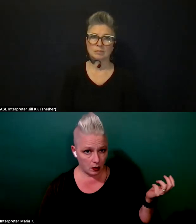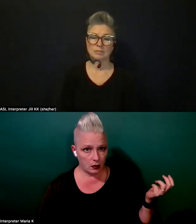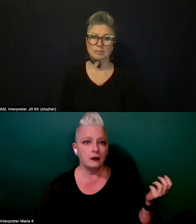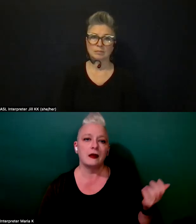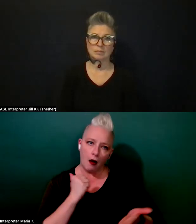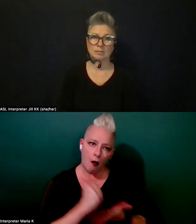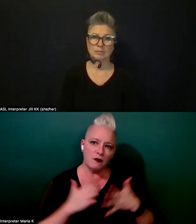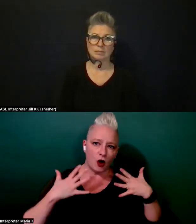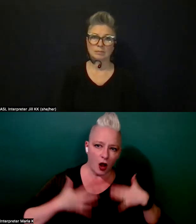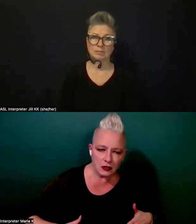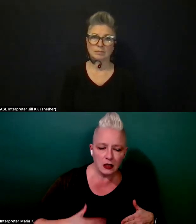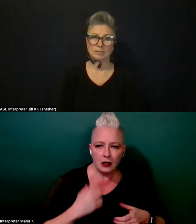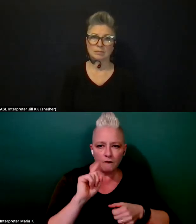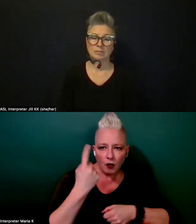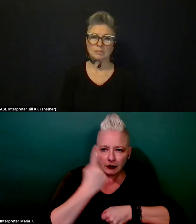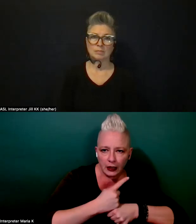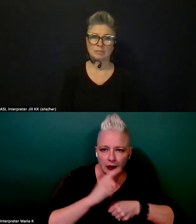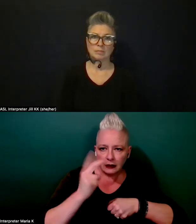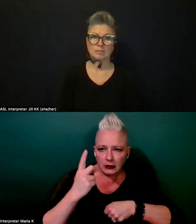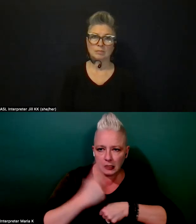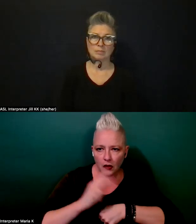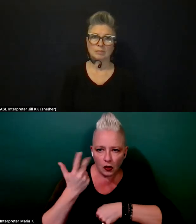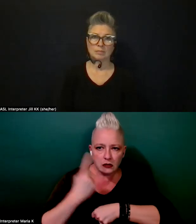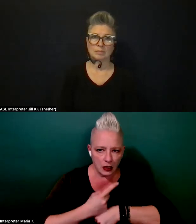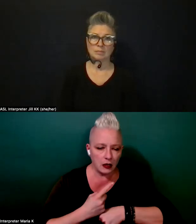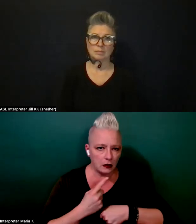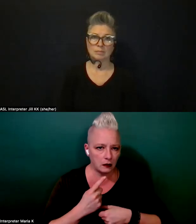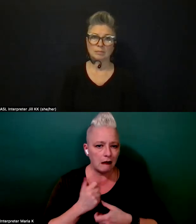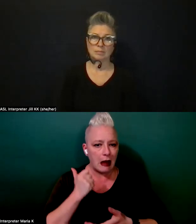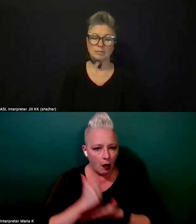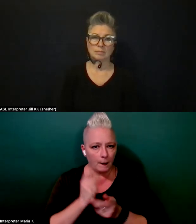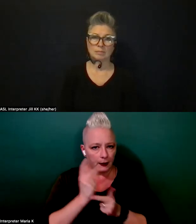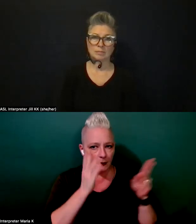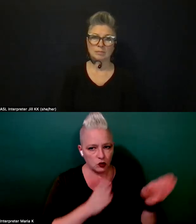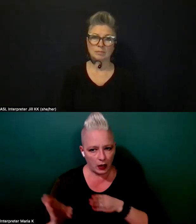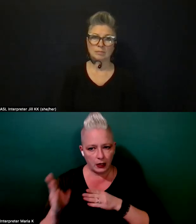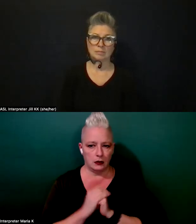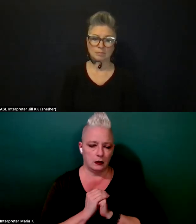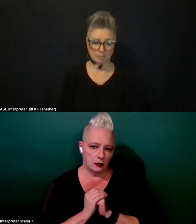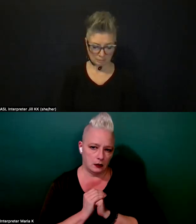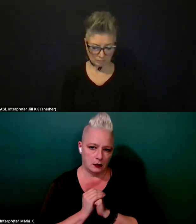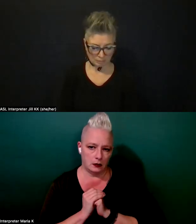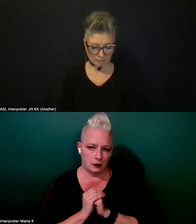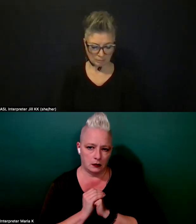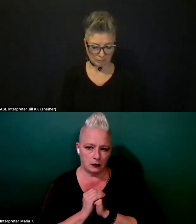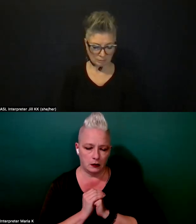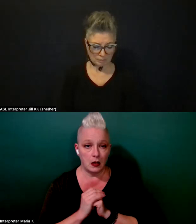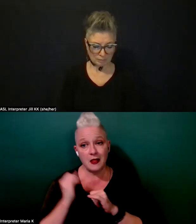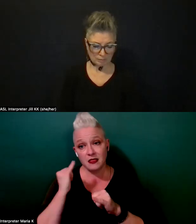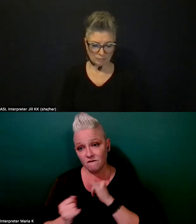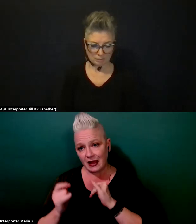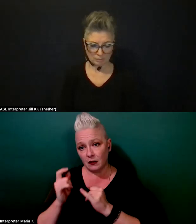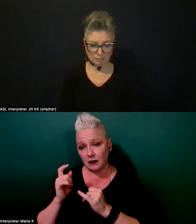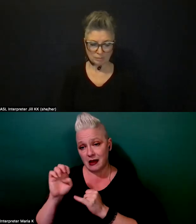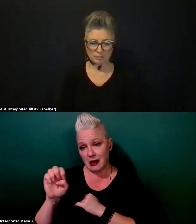costumes to track like day one, day two, day three, just to help keep it straight. I mean, on in the final edit, it doesn't